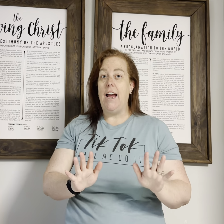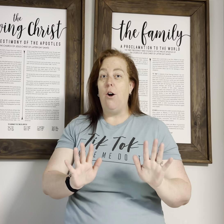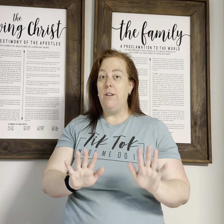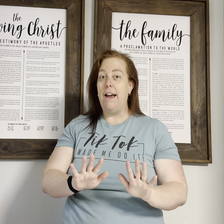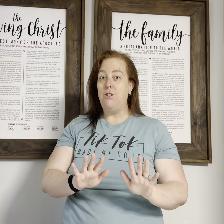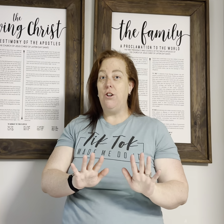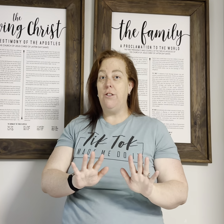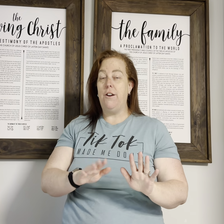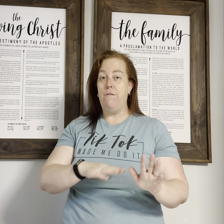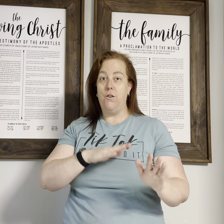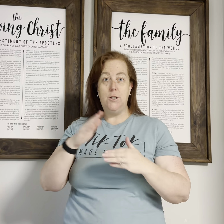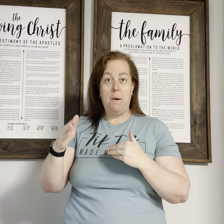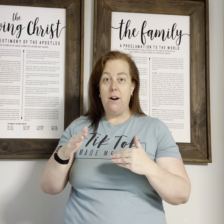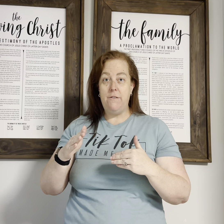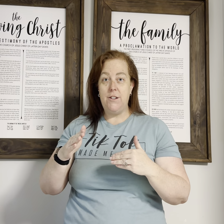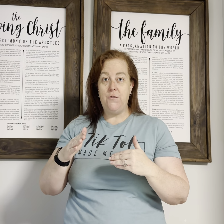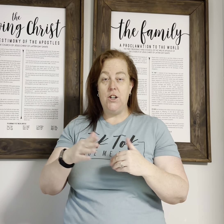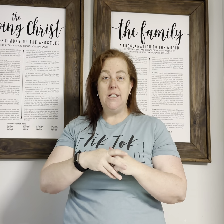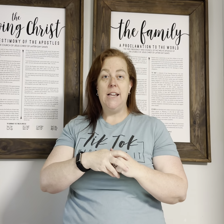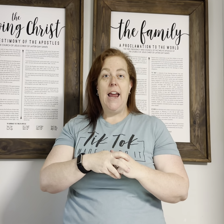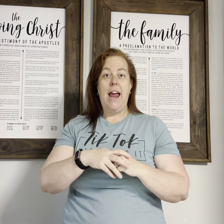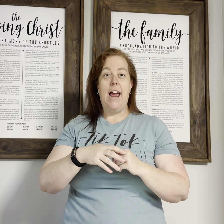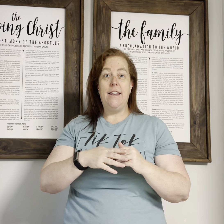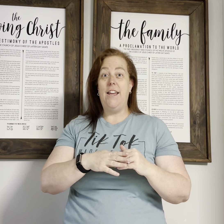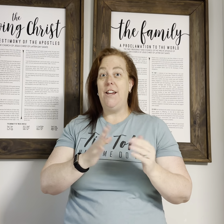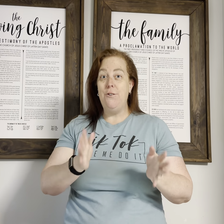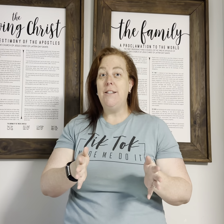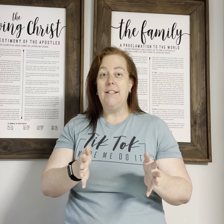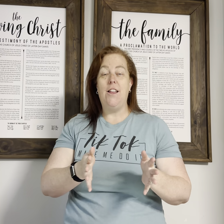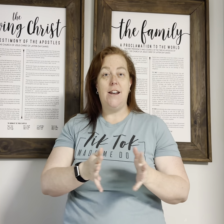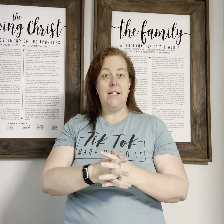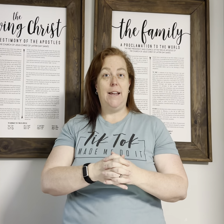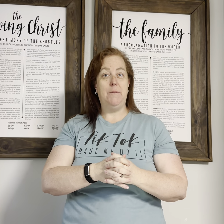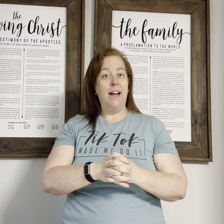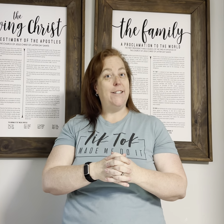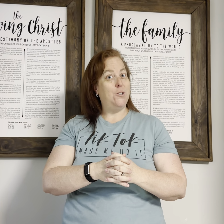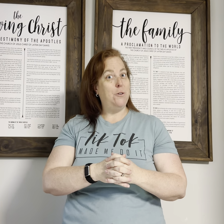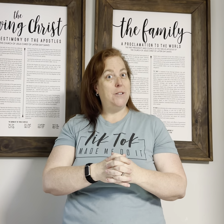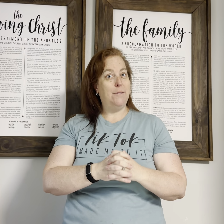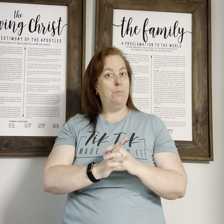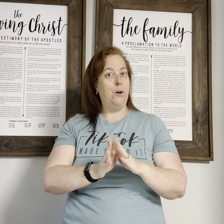only have to learn the first part of this verse, and that uses a lot of the same signs. So it's pretty